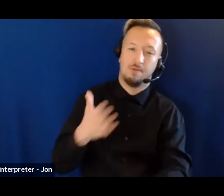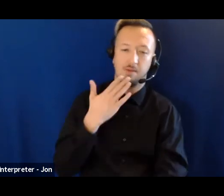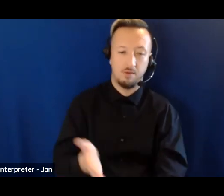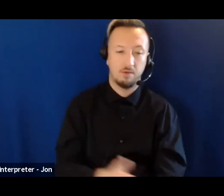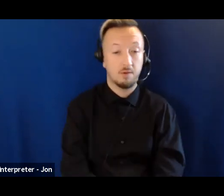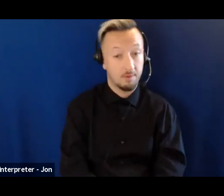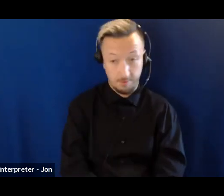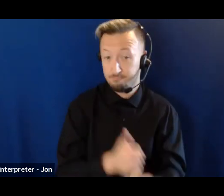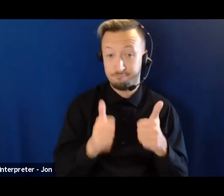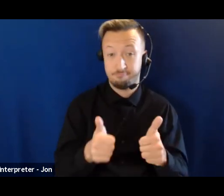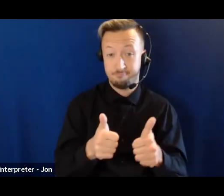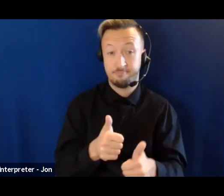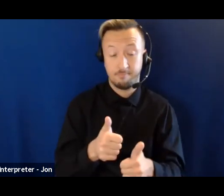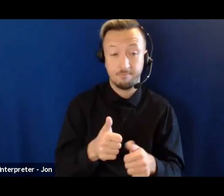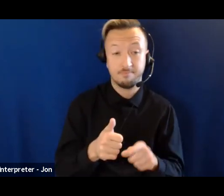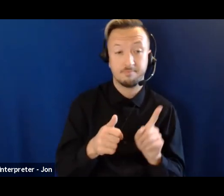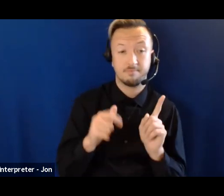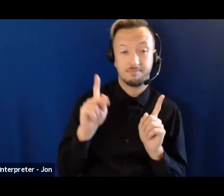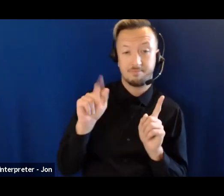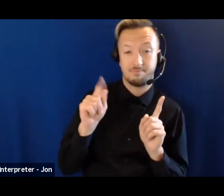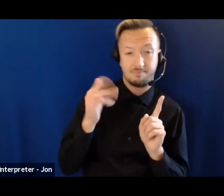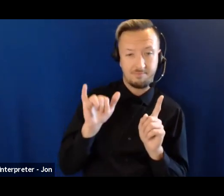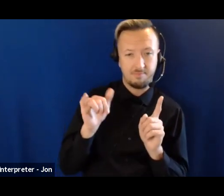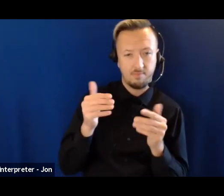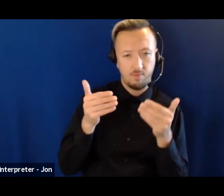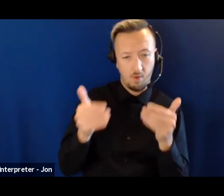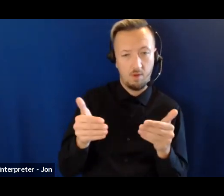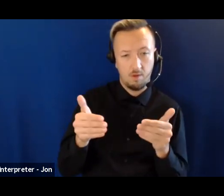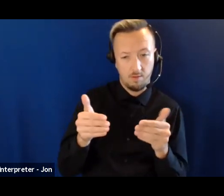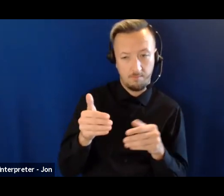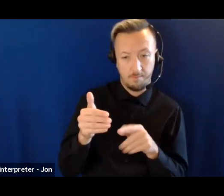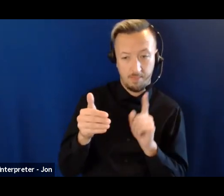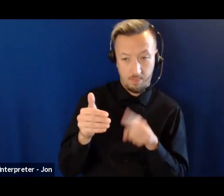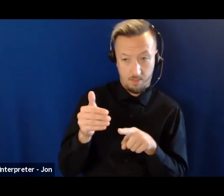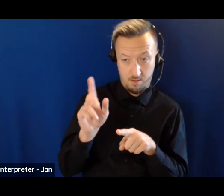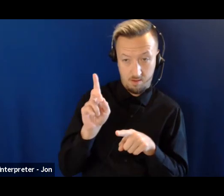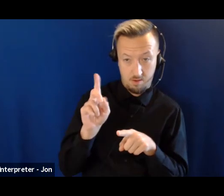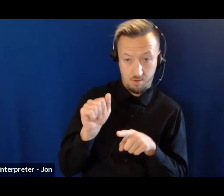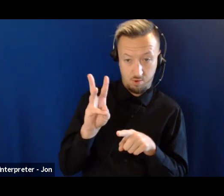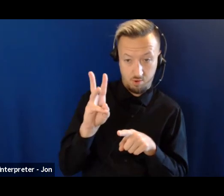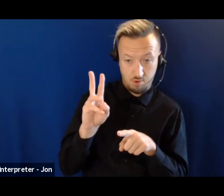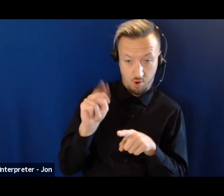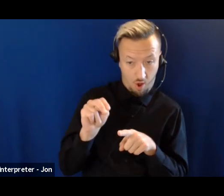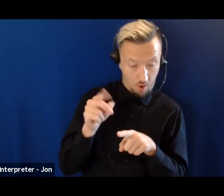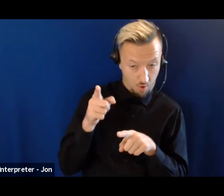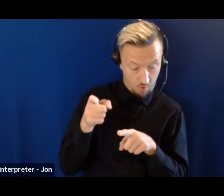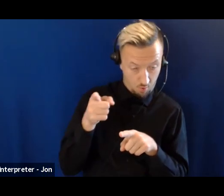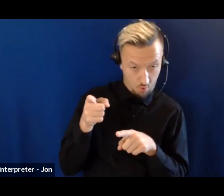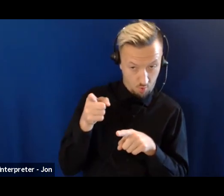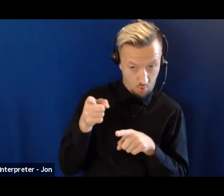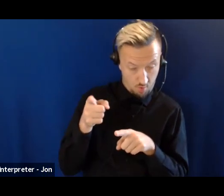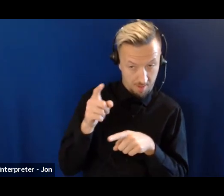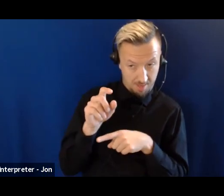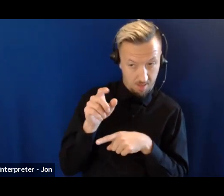cool. And so I guess we can just go ahead and let's plug, Dawn, you are facilitating the SILC